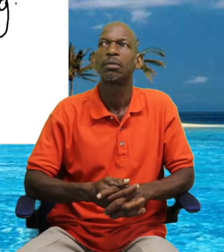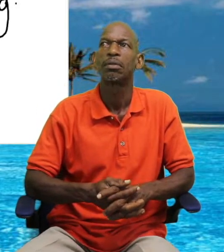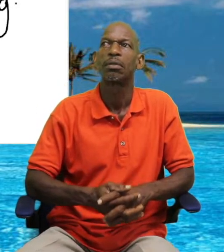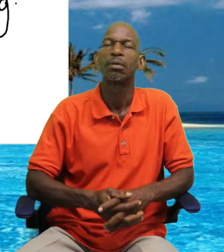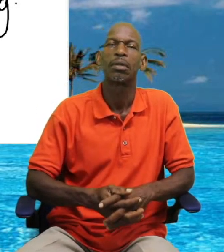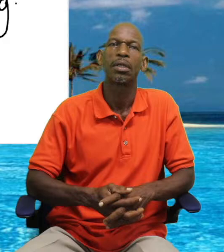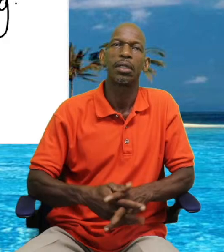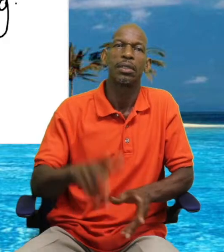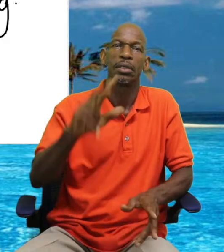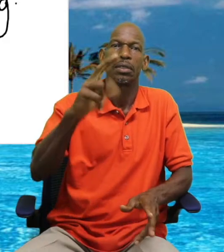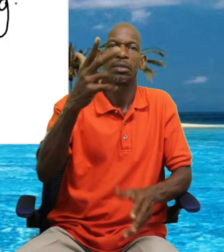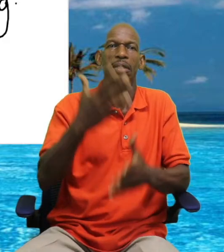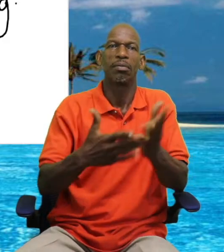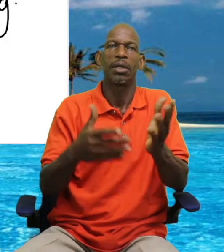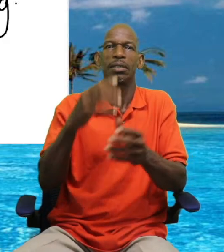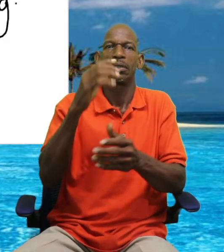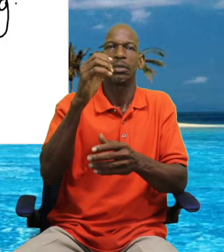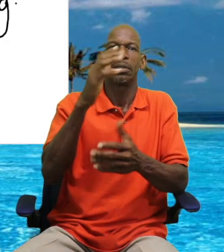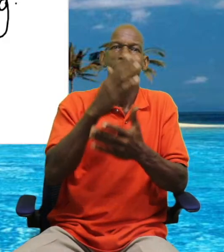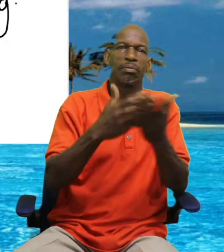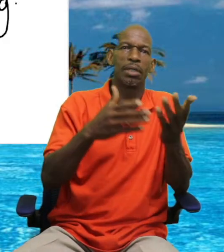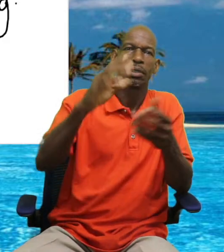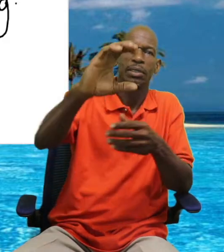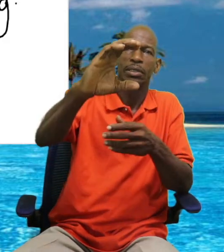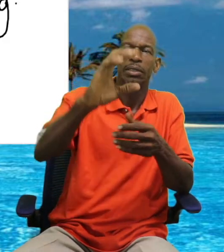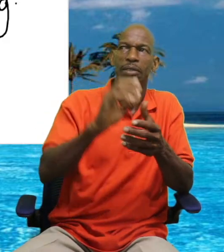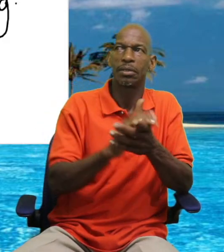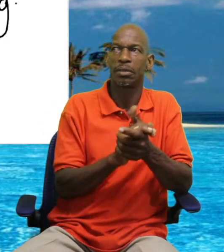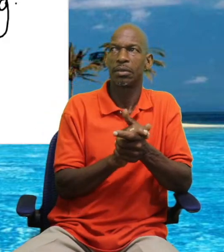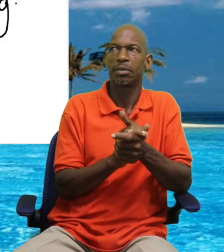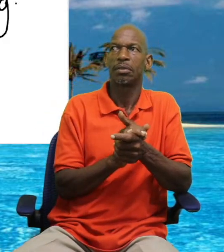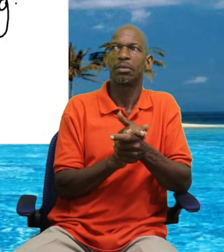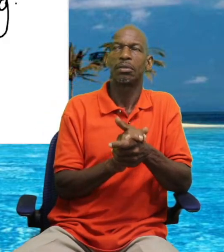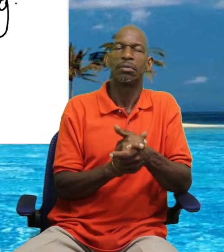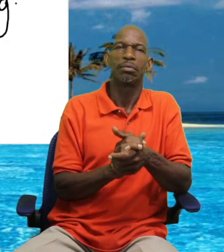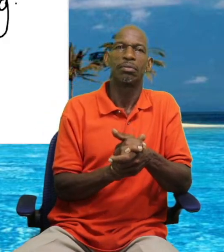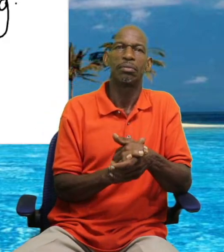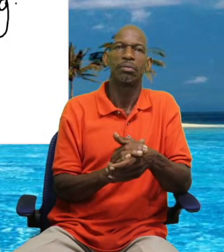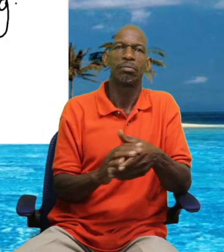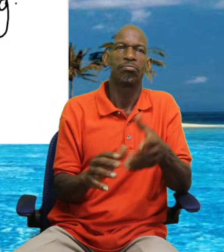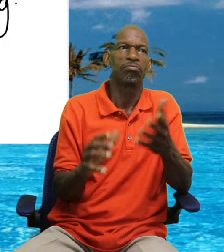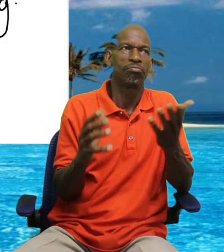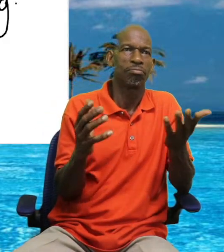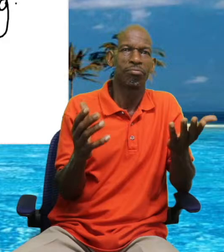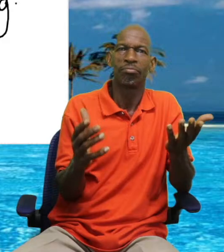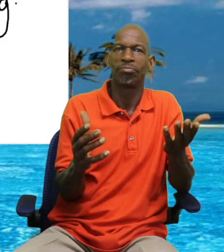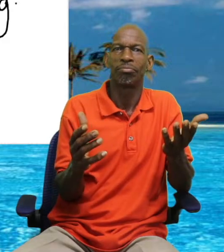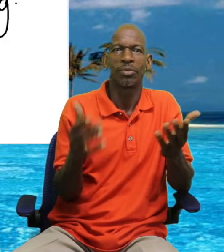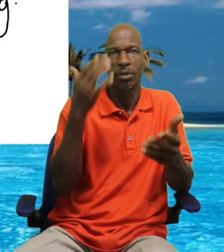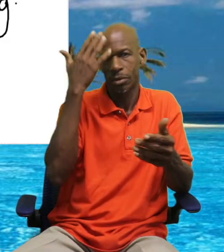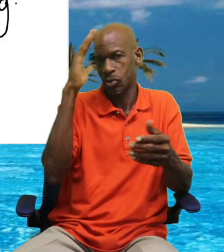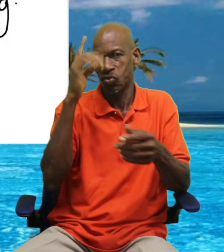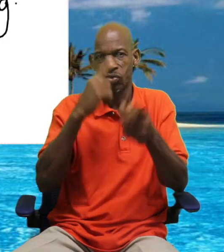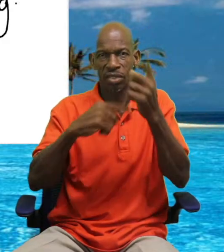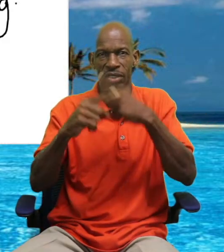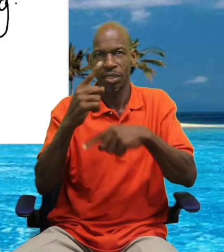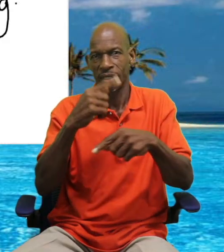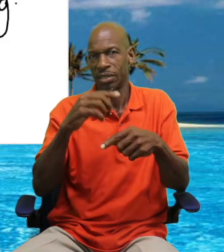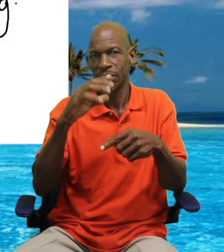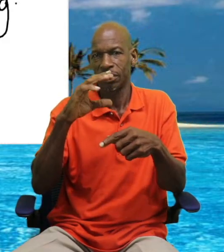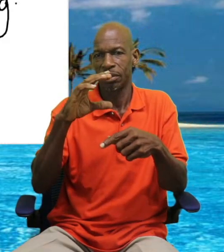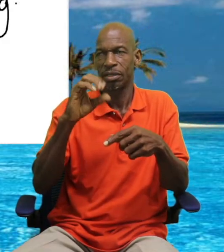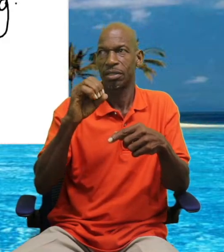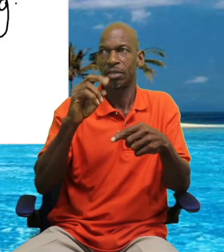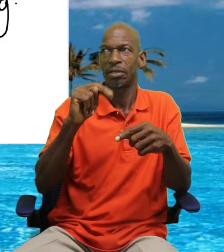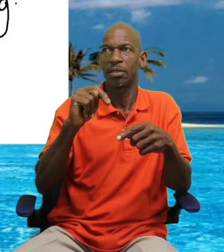C. So section C is where we're looking at our conjunctions. And remember what a, oops, I